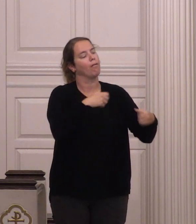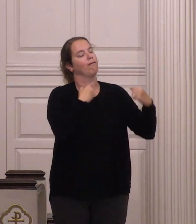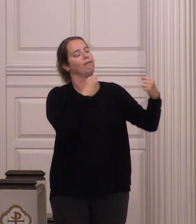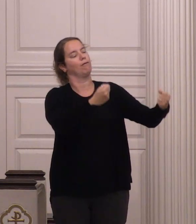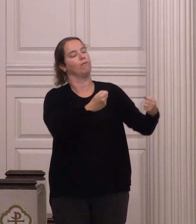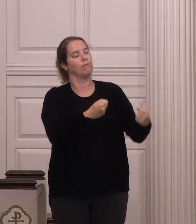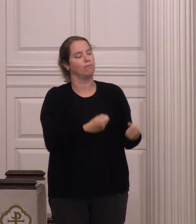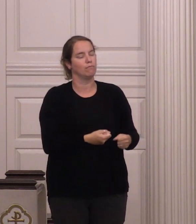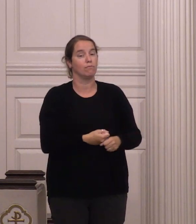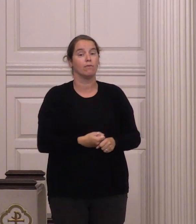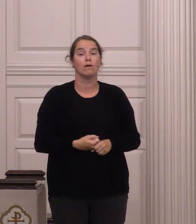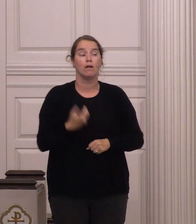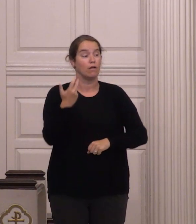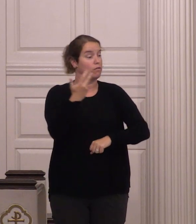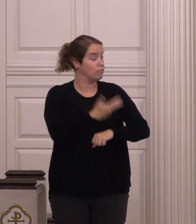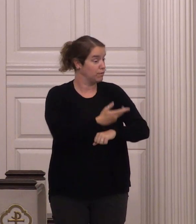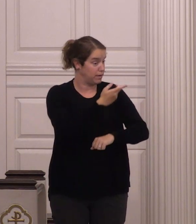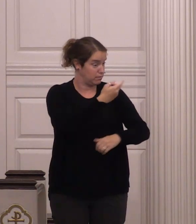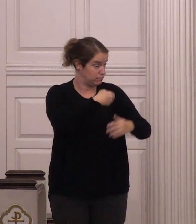to the Lord's temple.